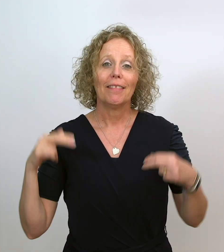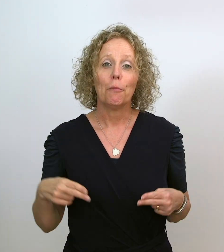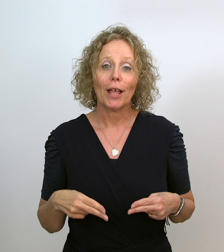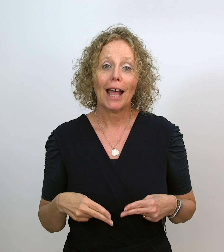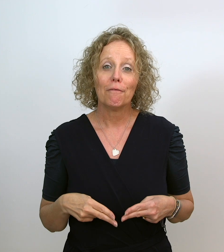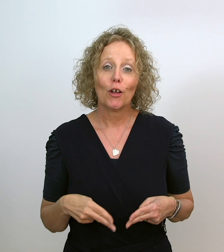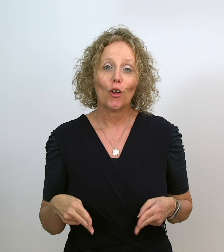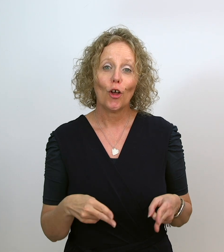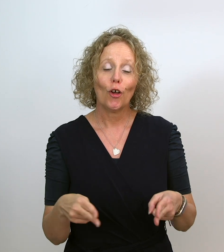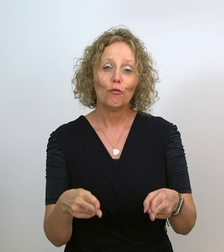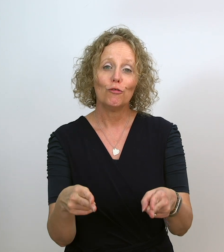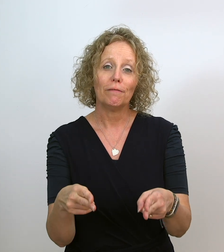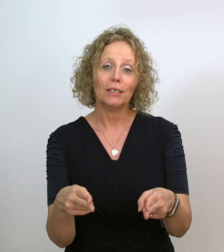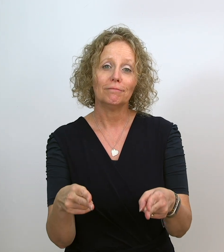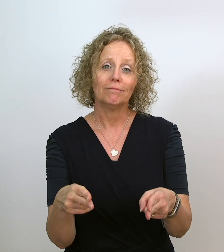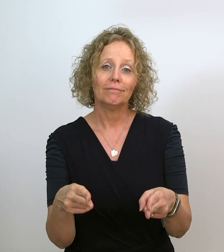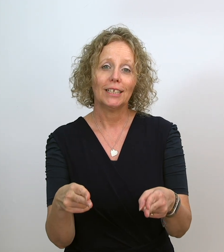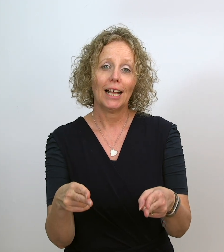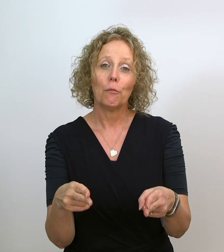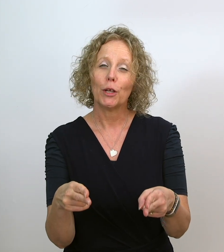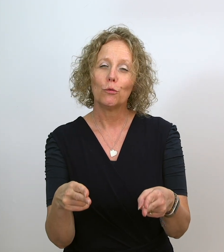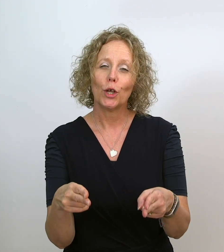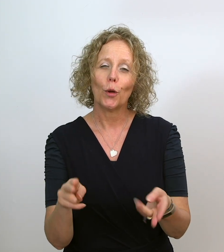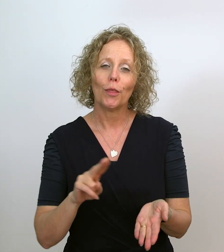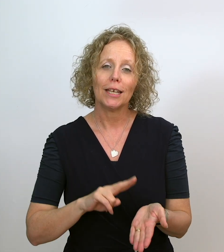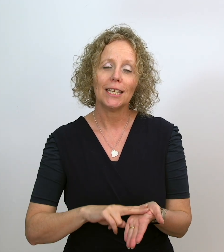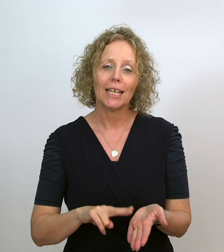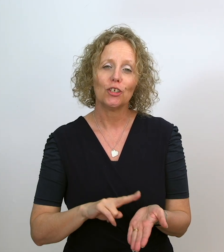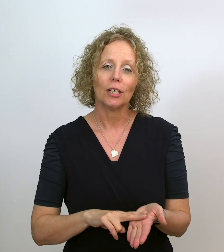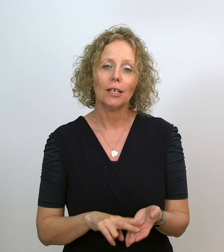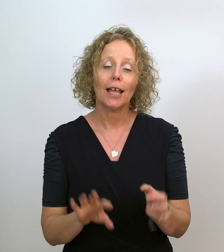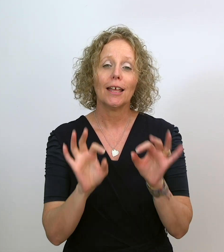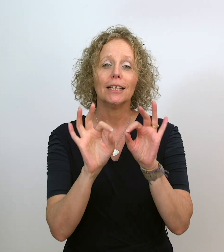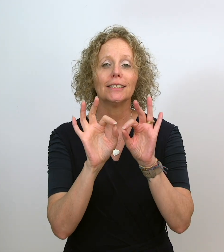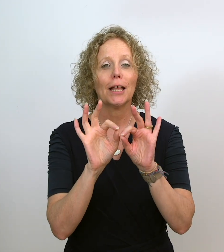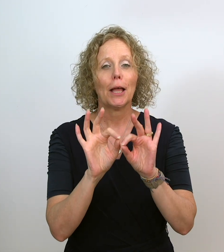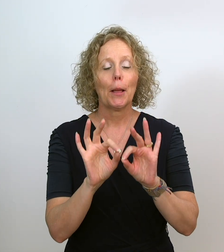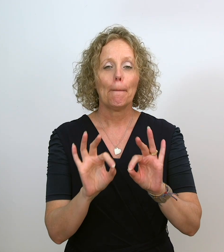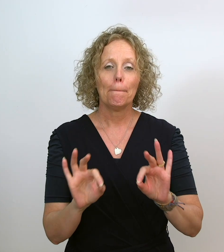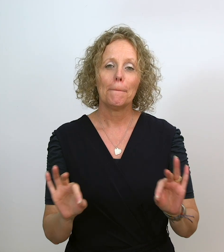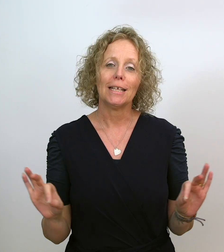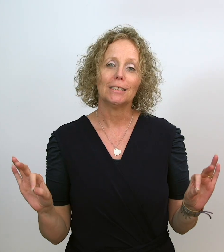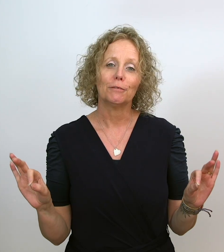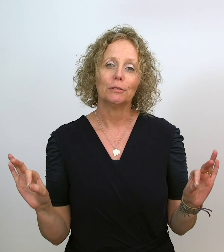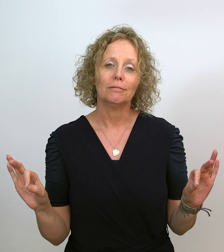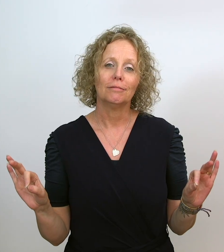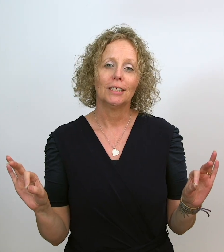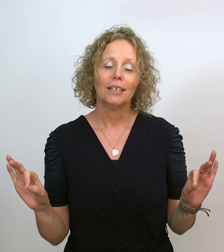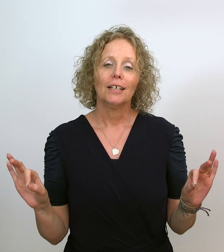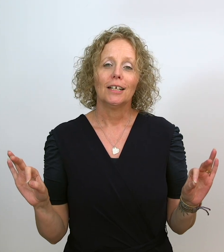Then we have river, and we all know that nature is peaceful.